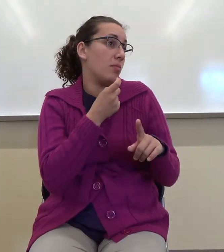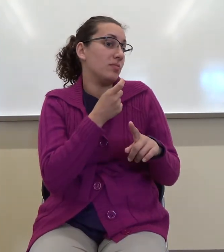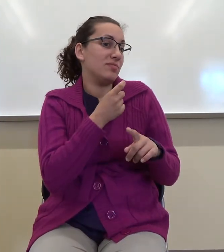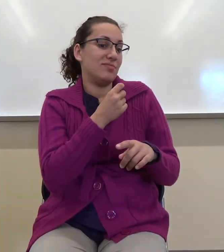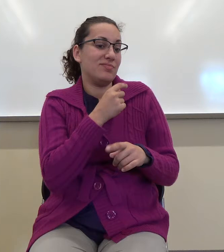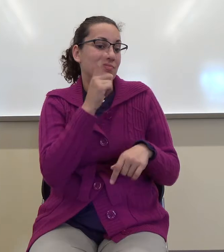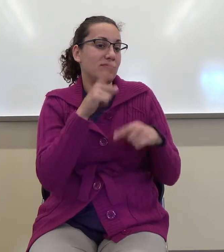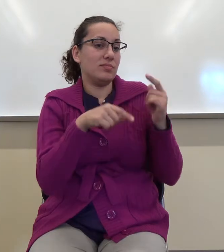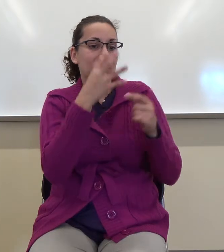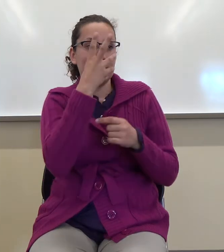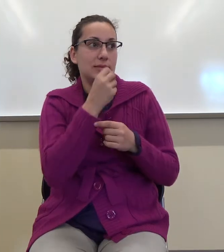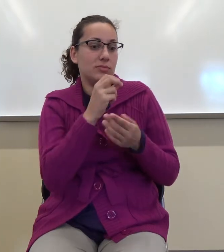So this